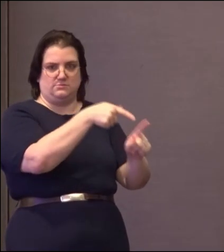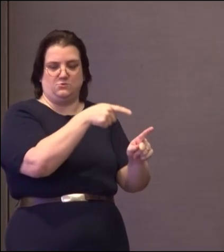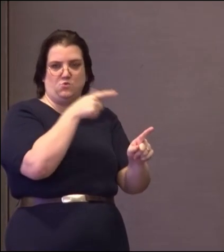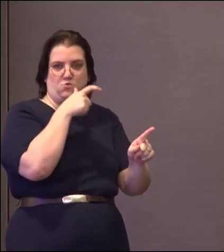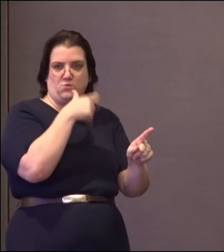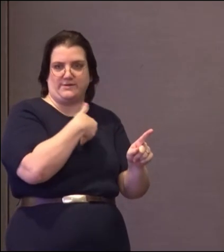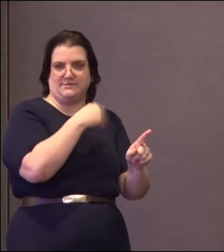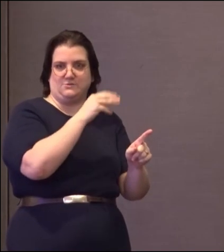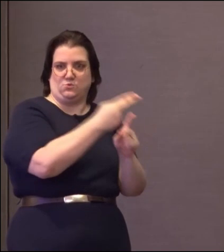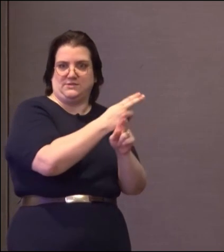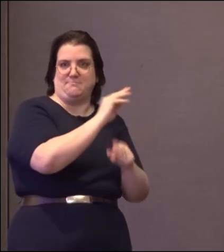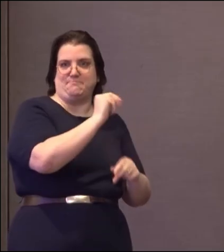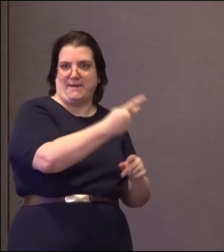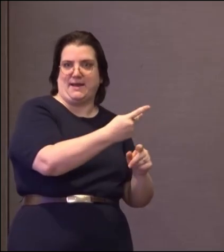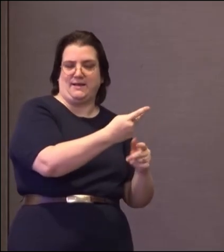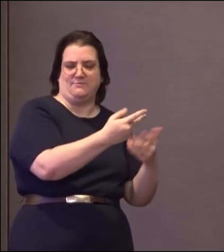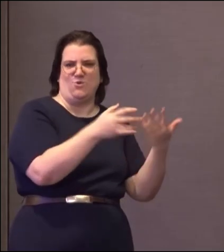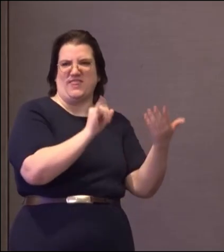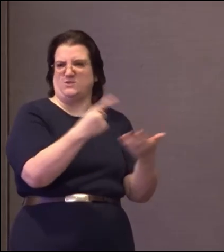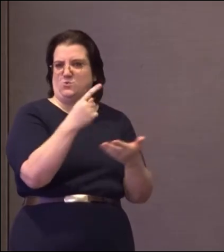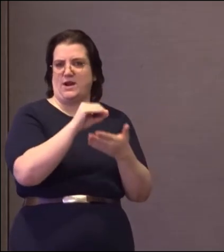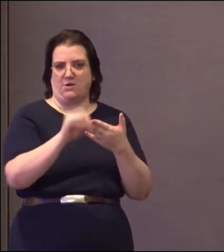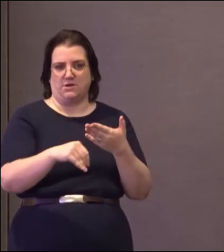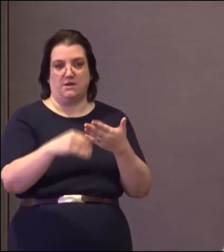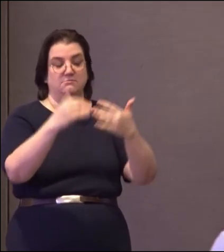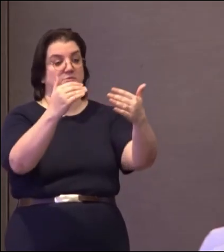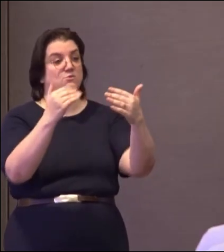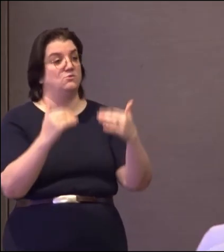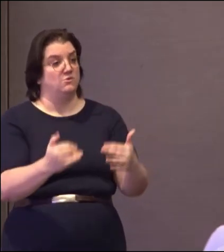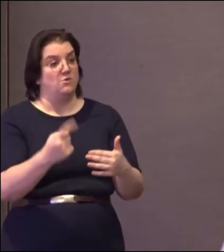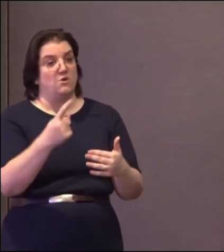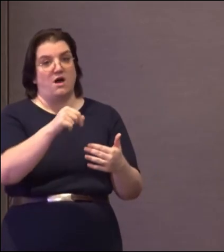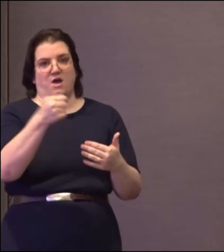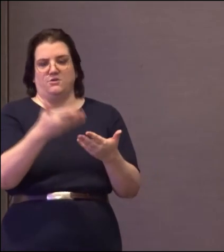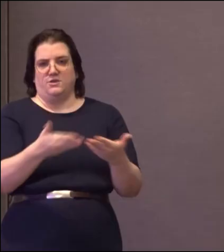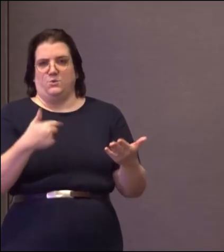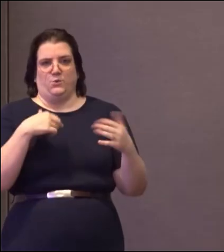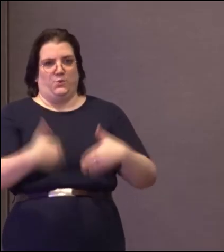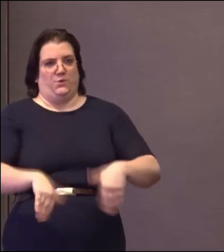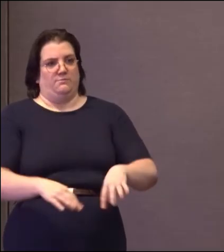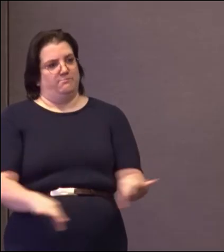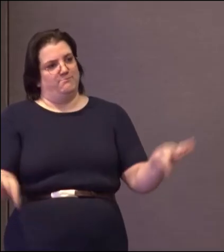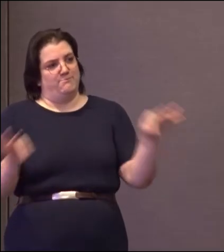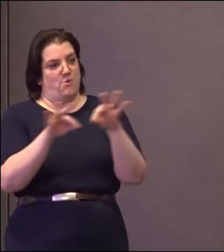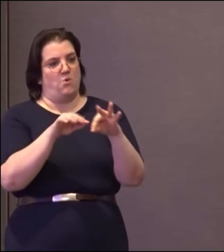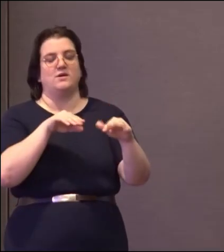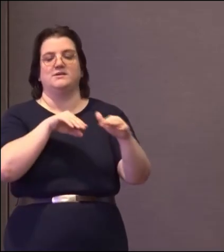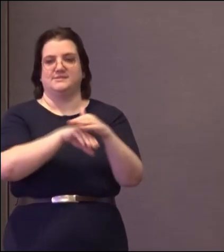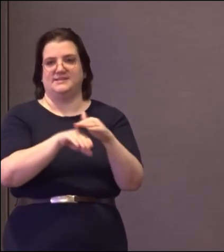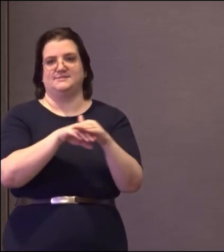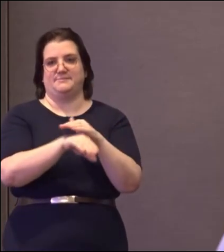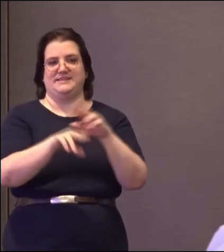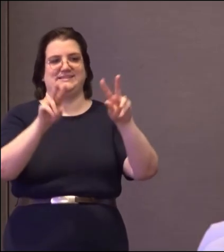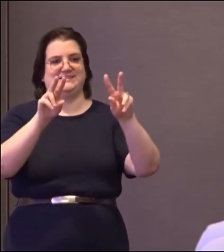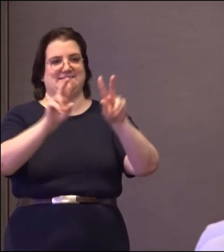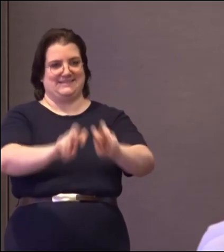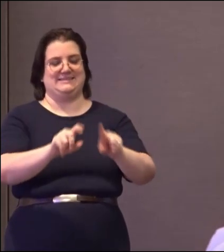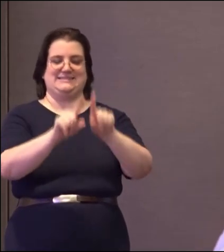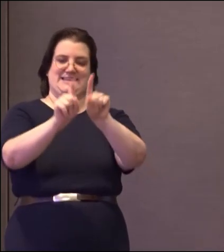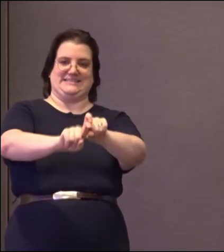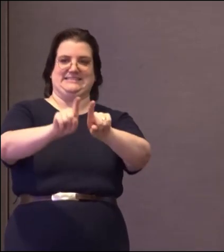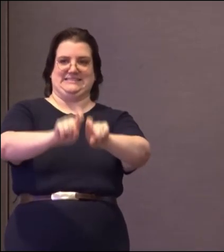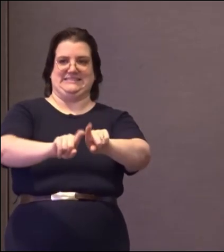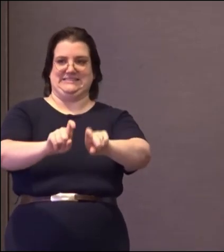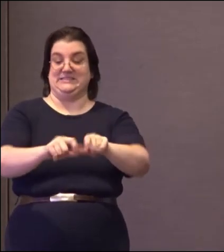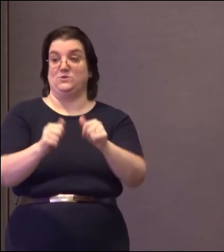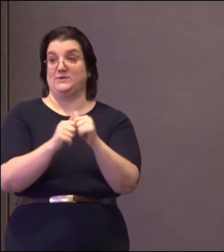of the outcomes. But moving on, the other thing we do that's most important as well is accessibility testing. So